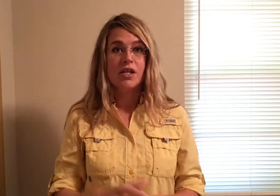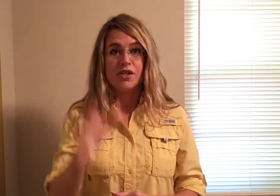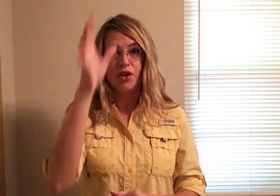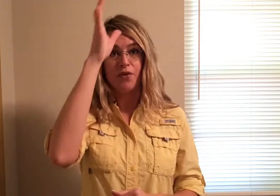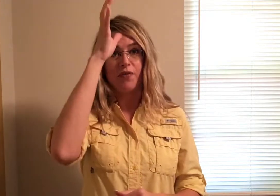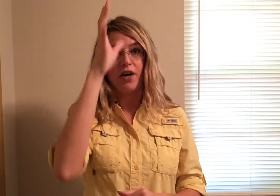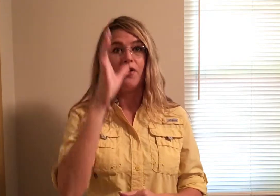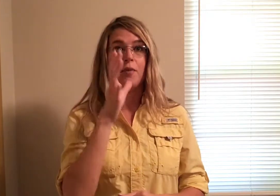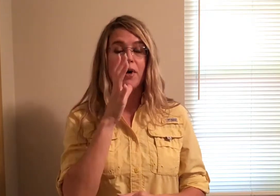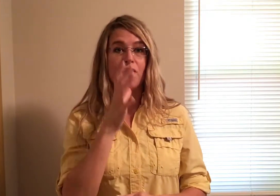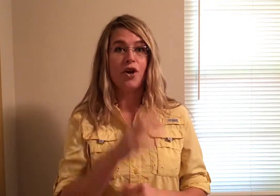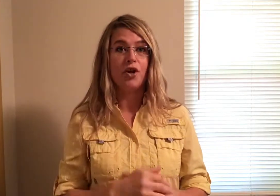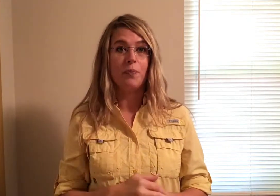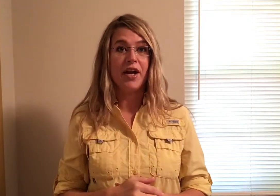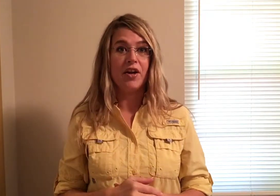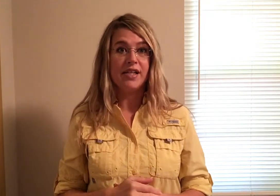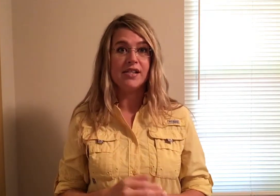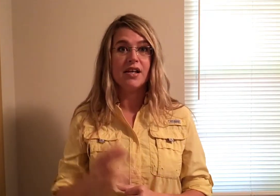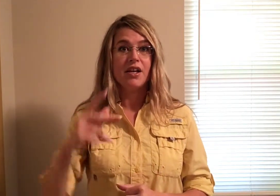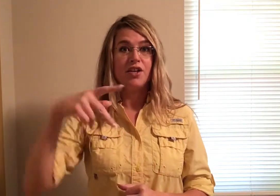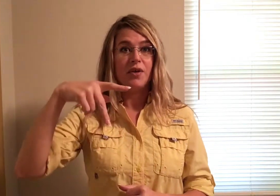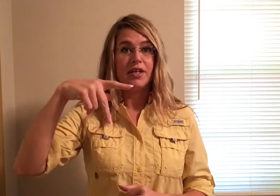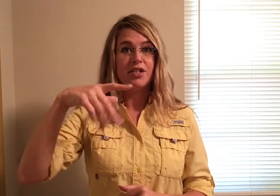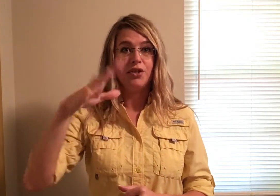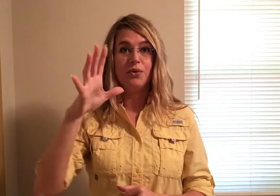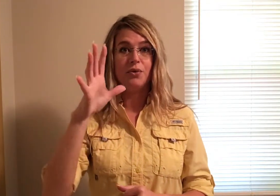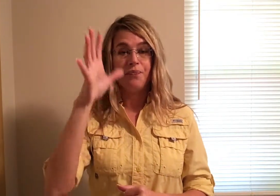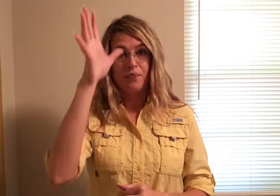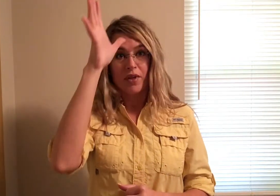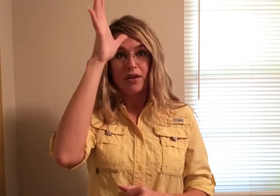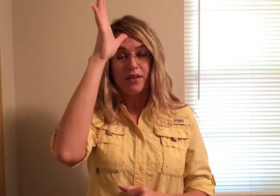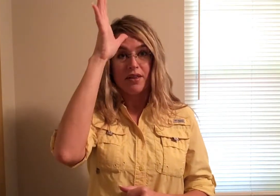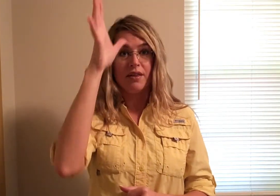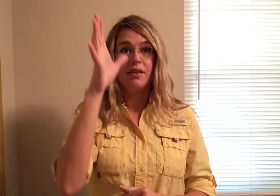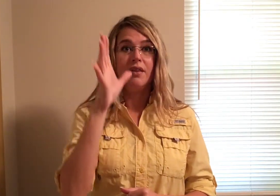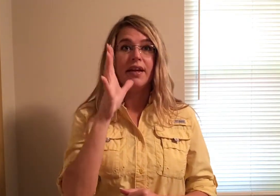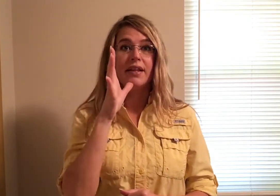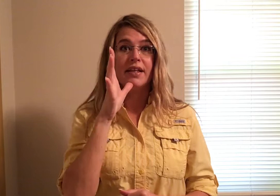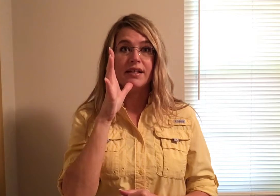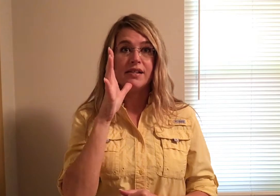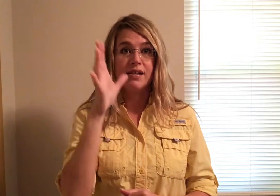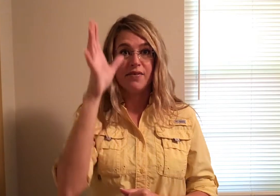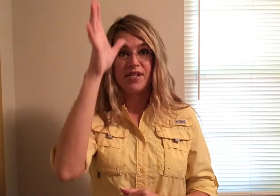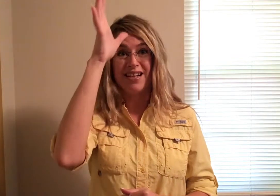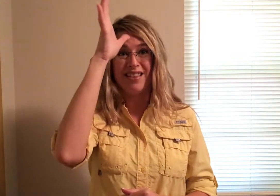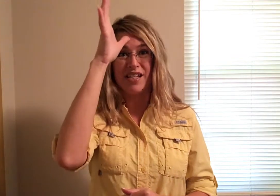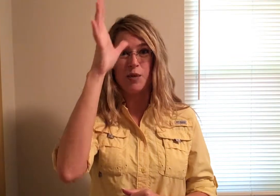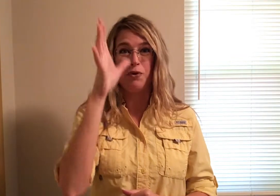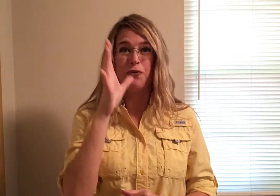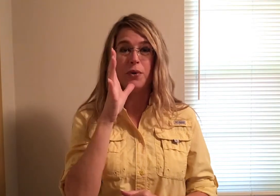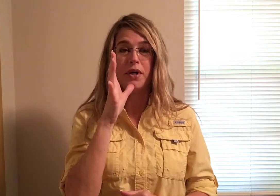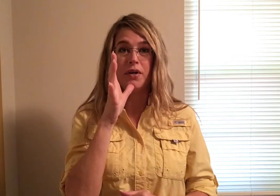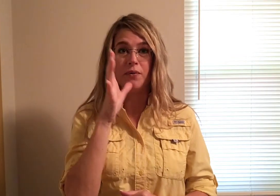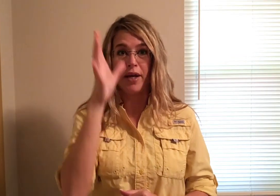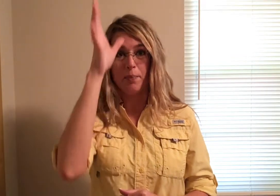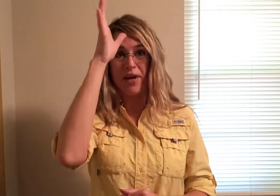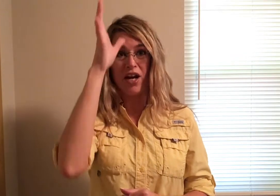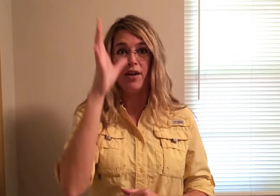So your father and mother are your parents. You can do like this. I've seen this before, like